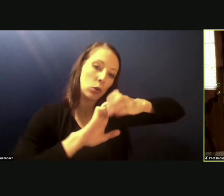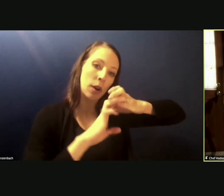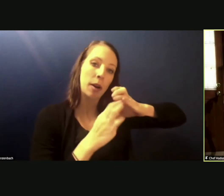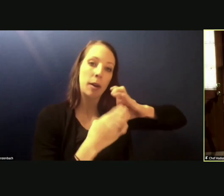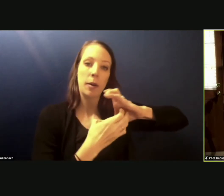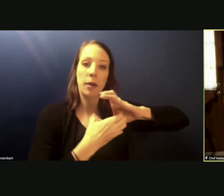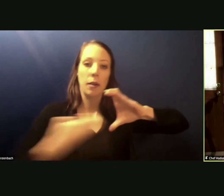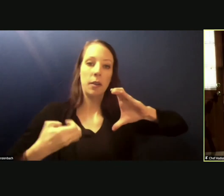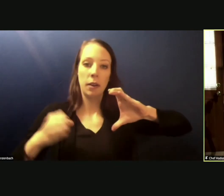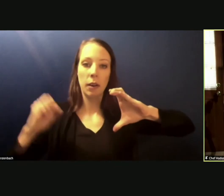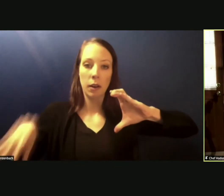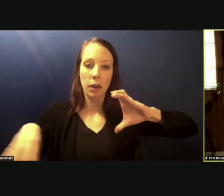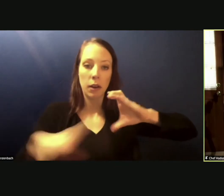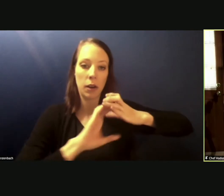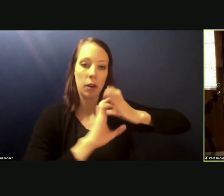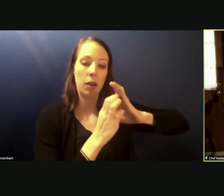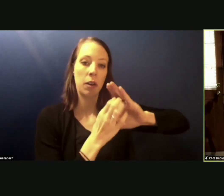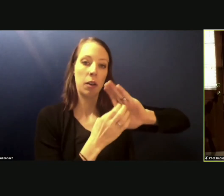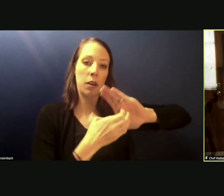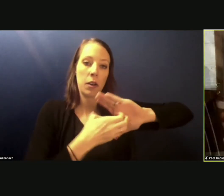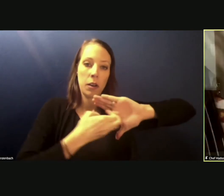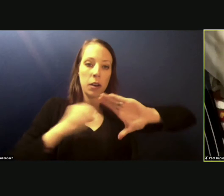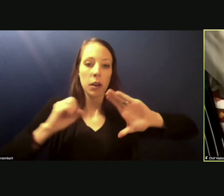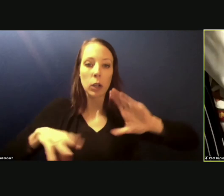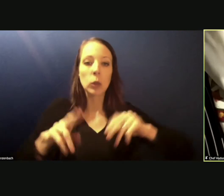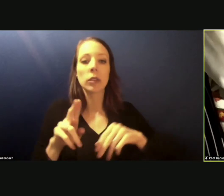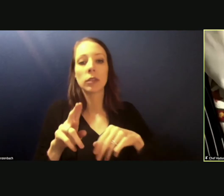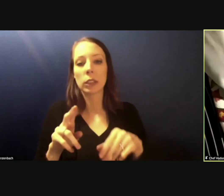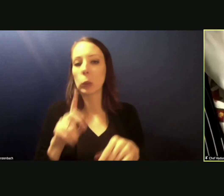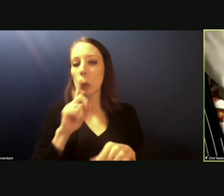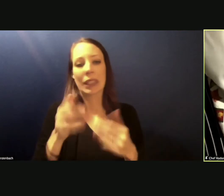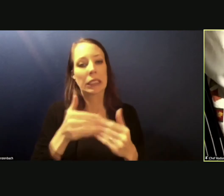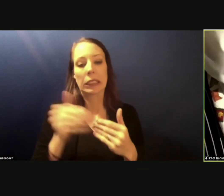either. So we just scrape that out with a spoon. Super easy.